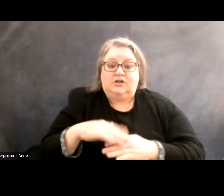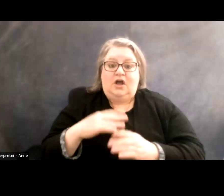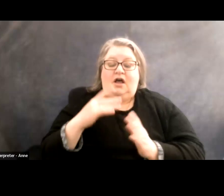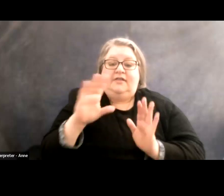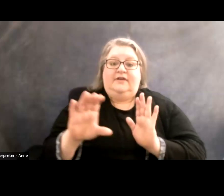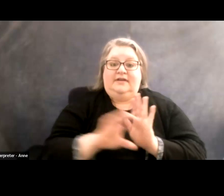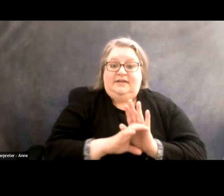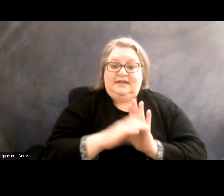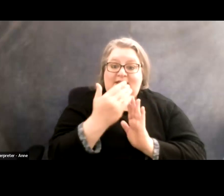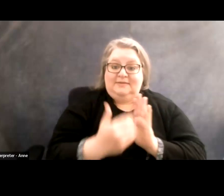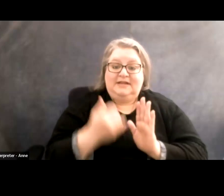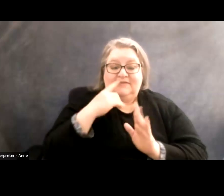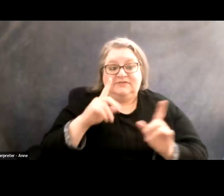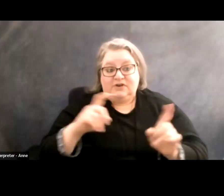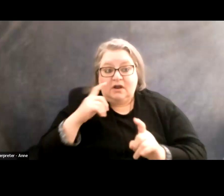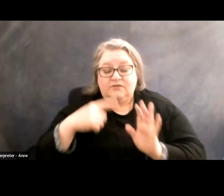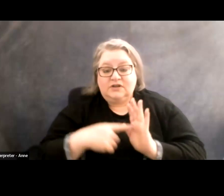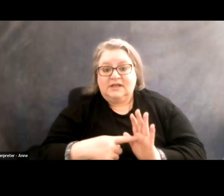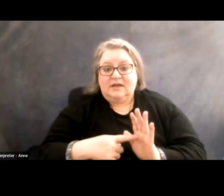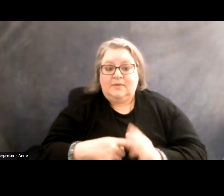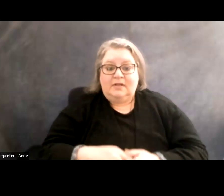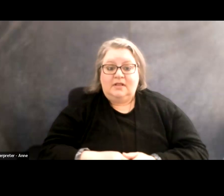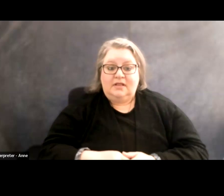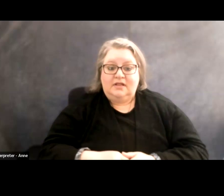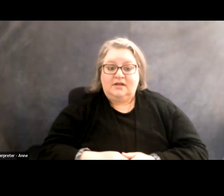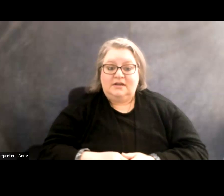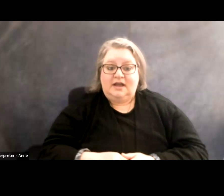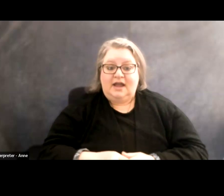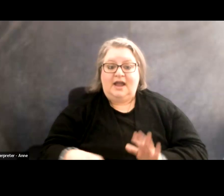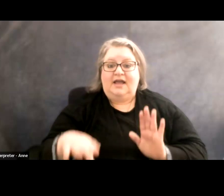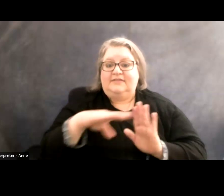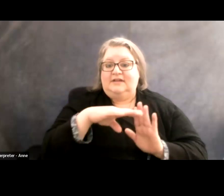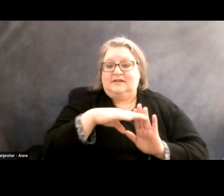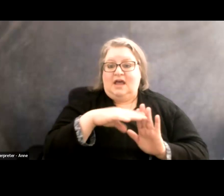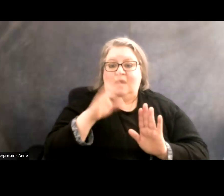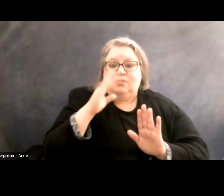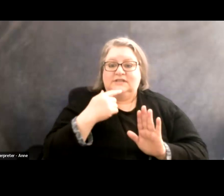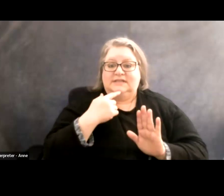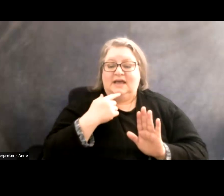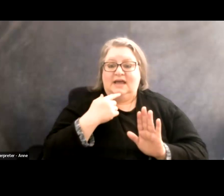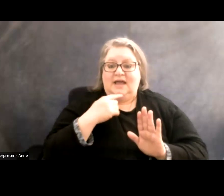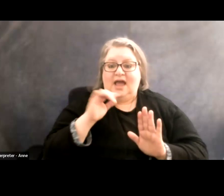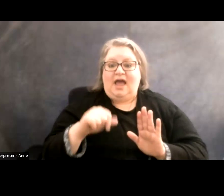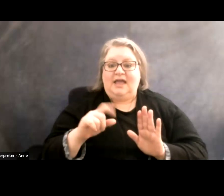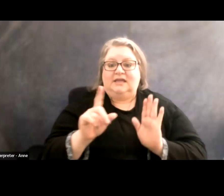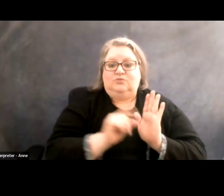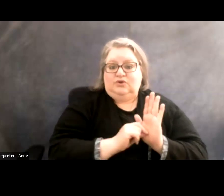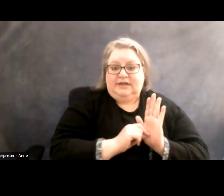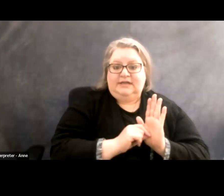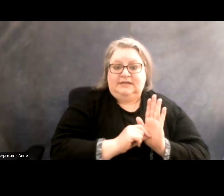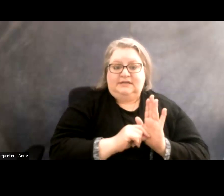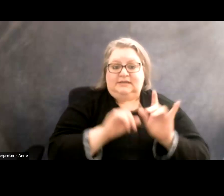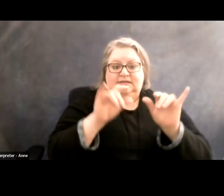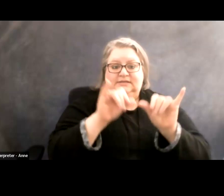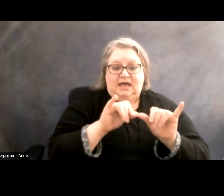say, if it's photography, for example, at the top of their image list, it says, I can print in this